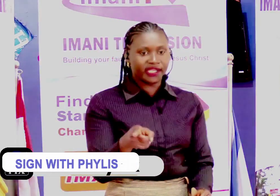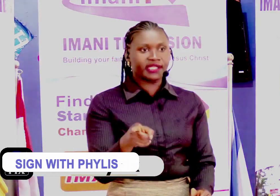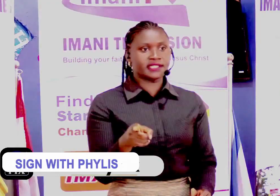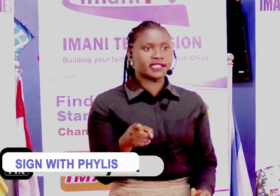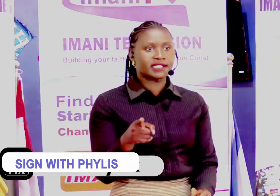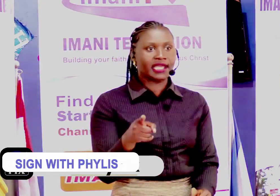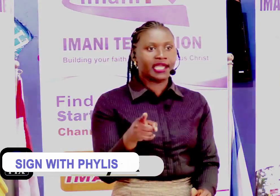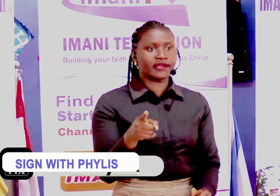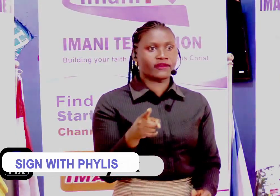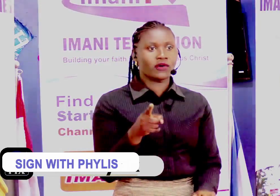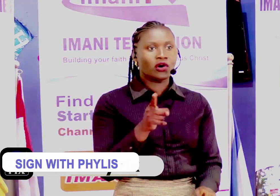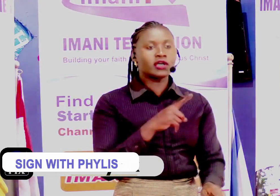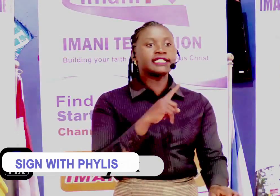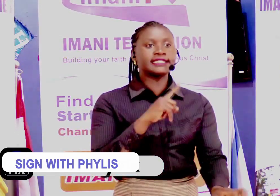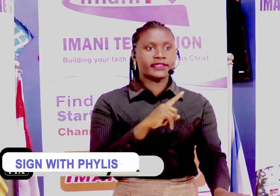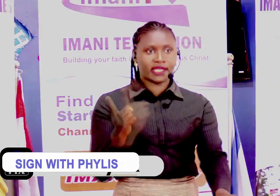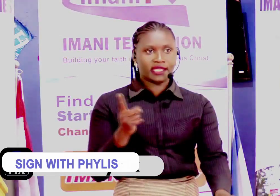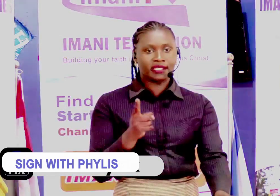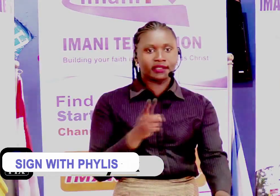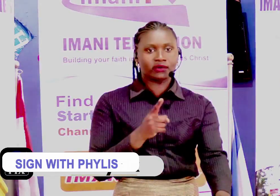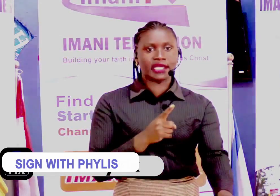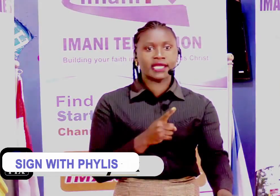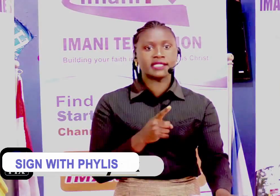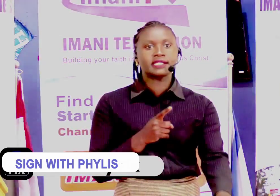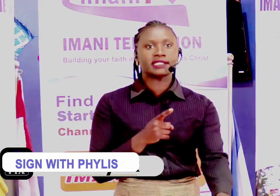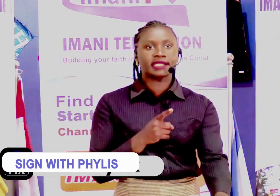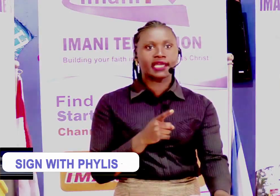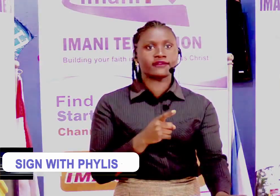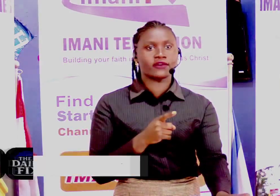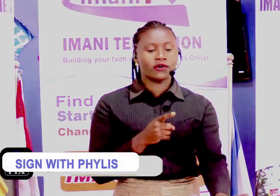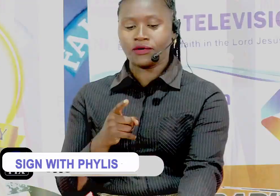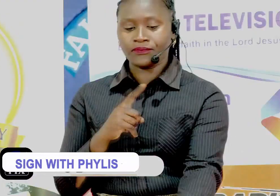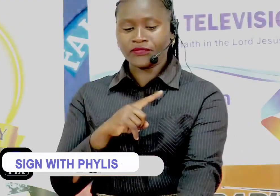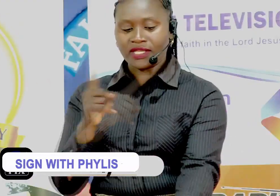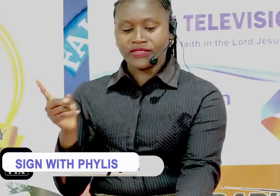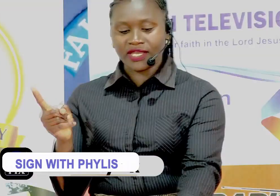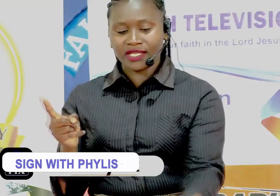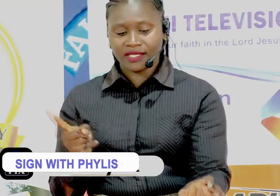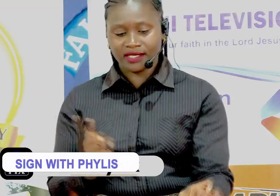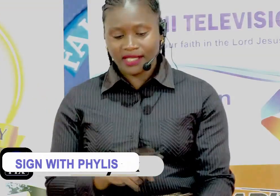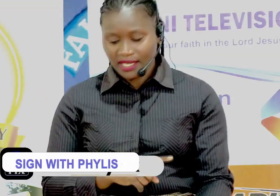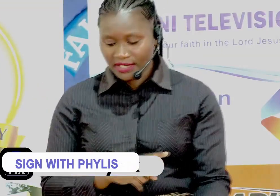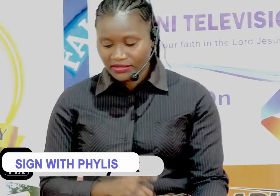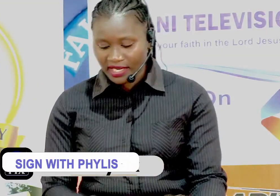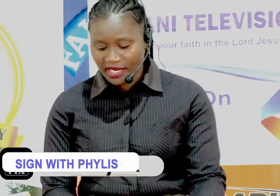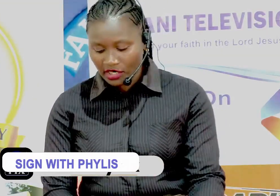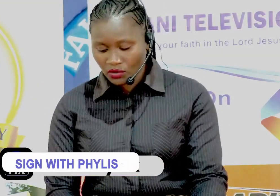this is a sign for they. Okay, this is a sign for they. And then we